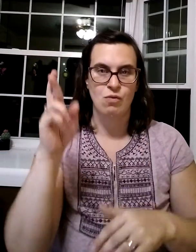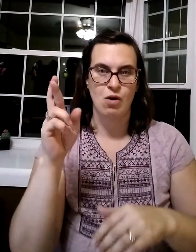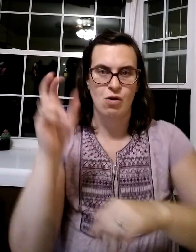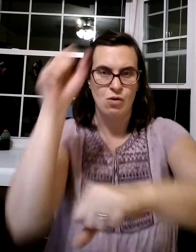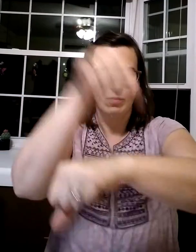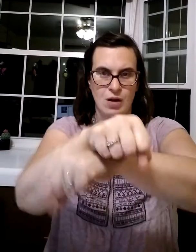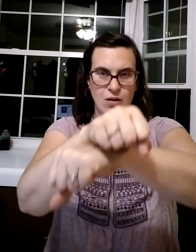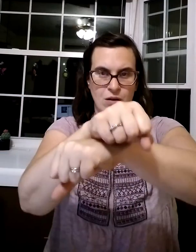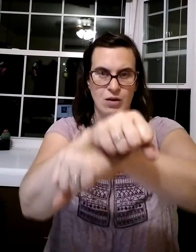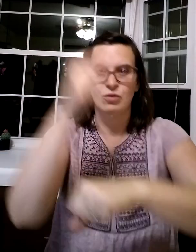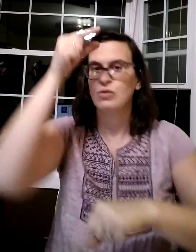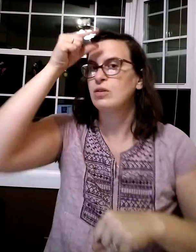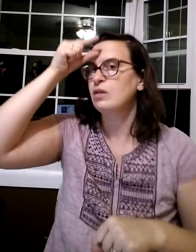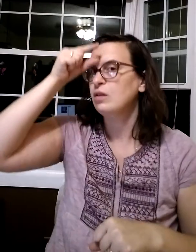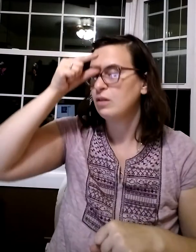Rome conquered Greece.